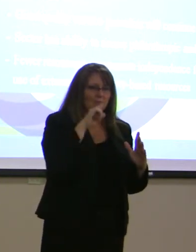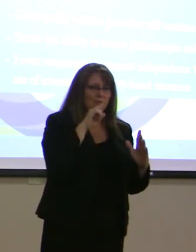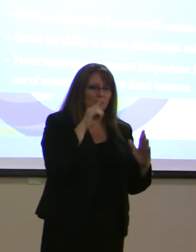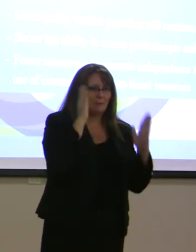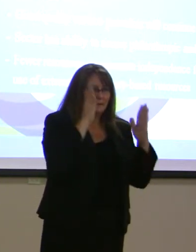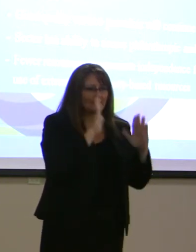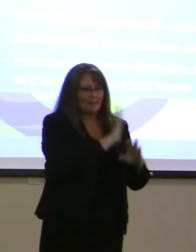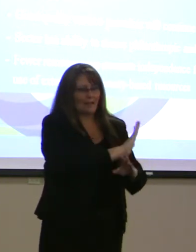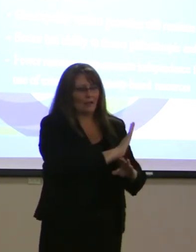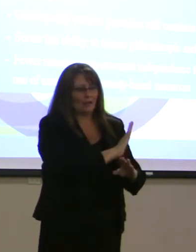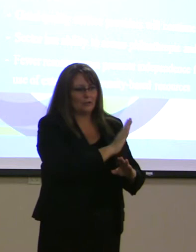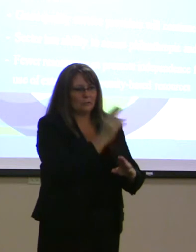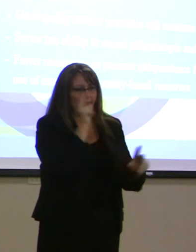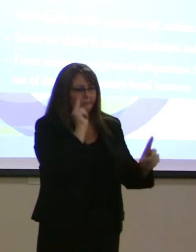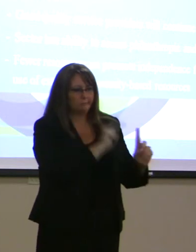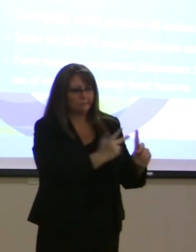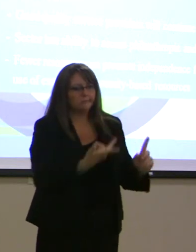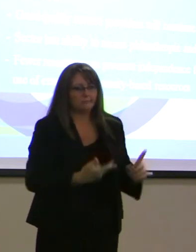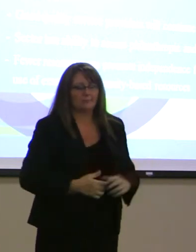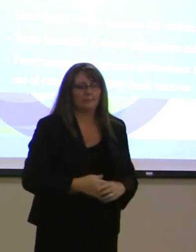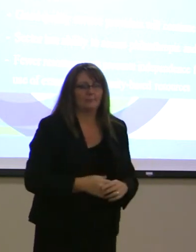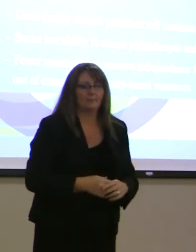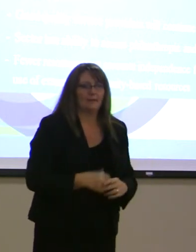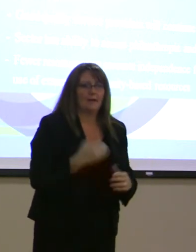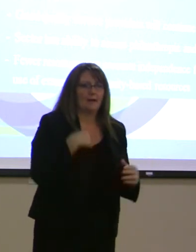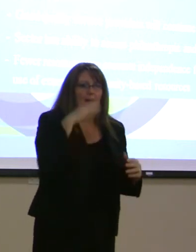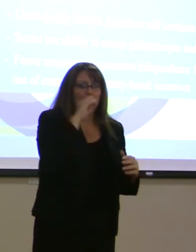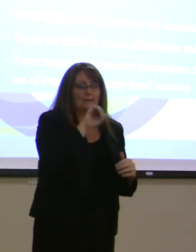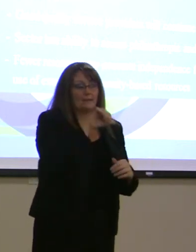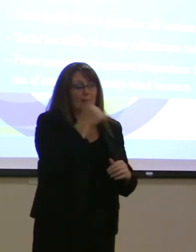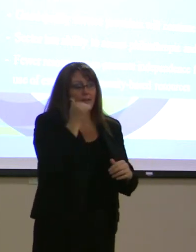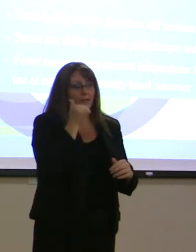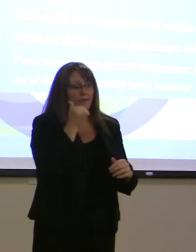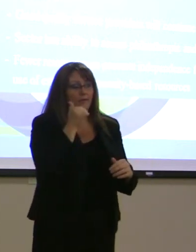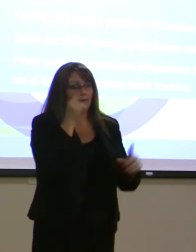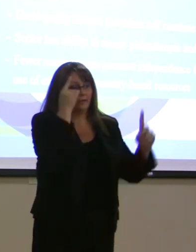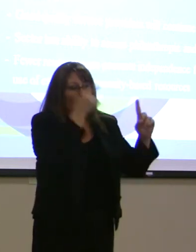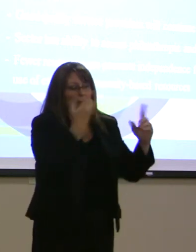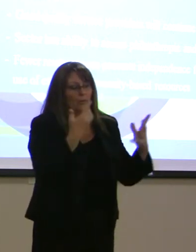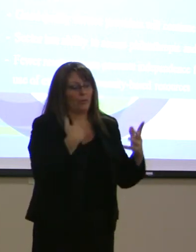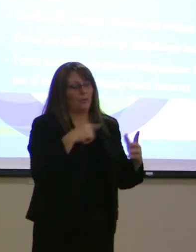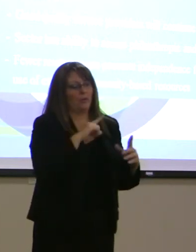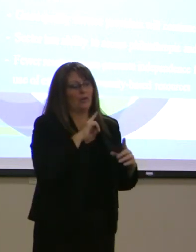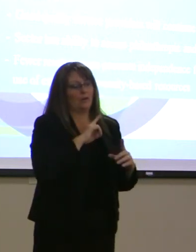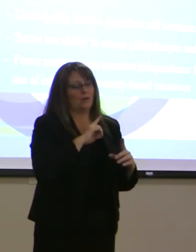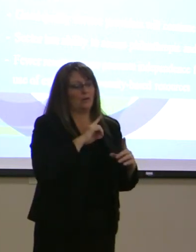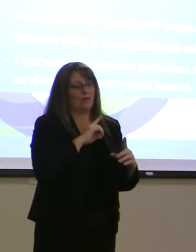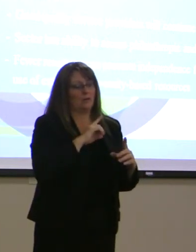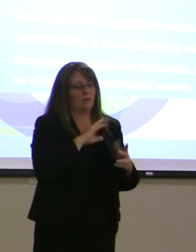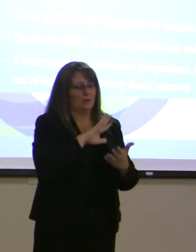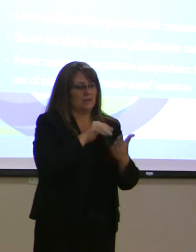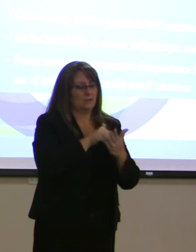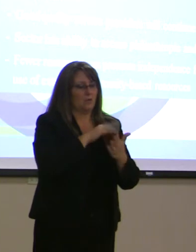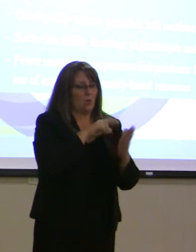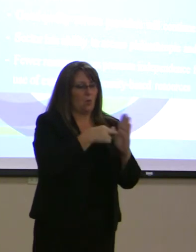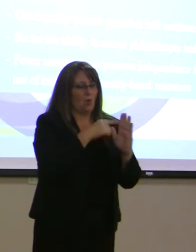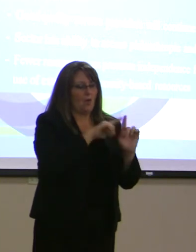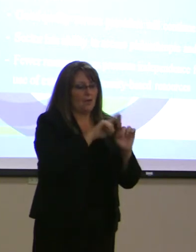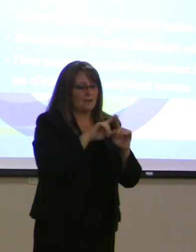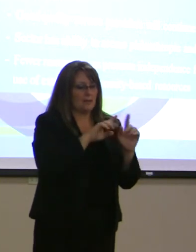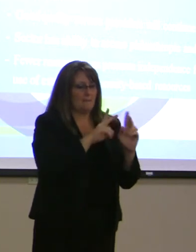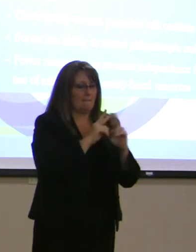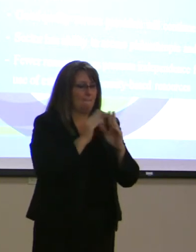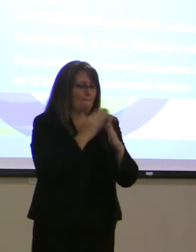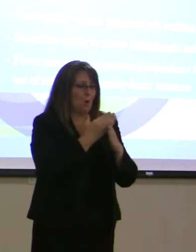things. I suppose our other objective is to ensure that we play a central role as a partner in the